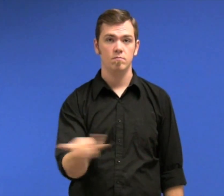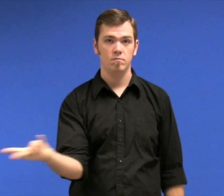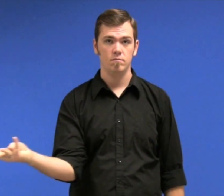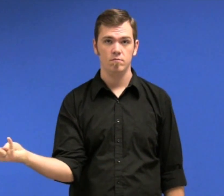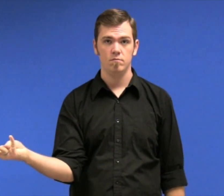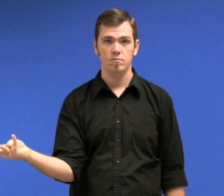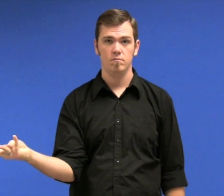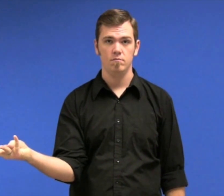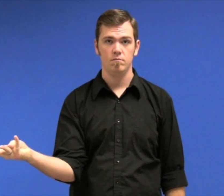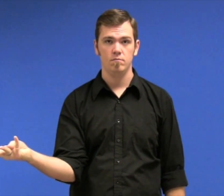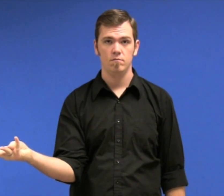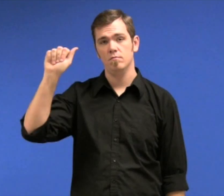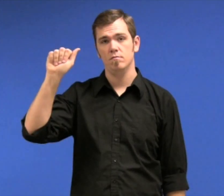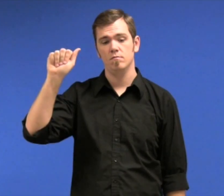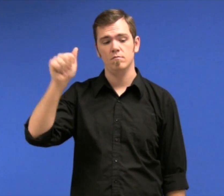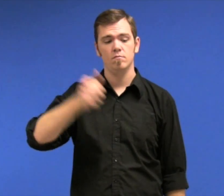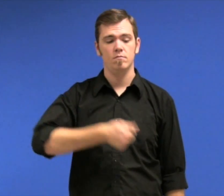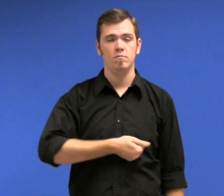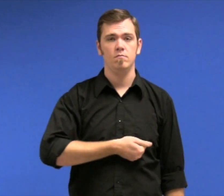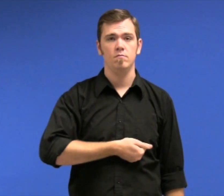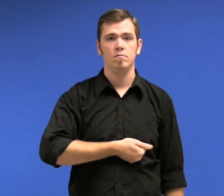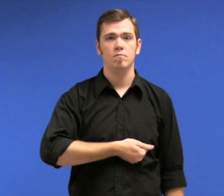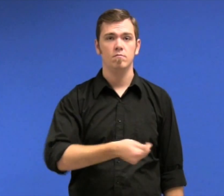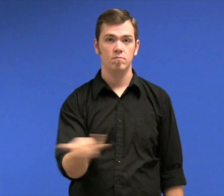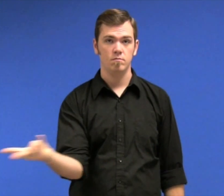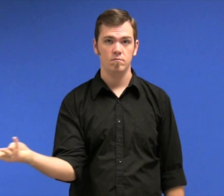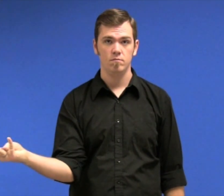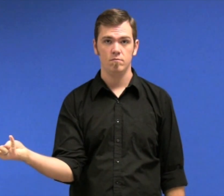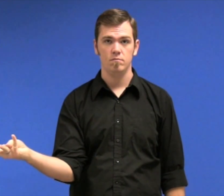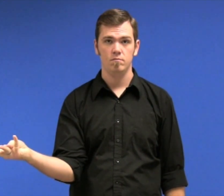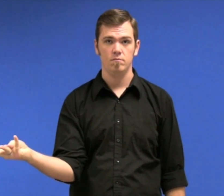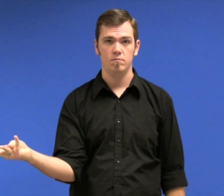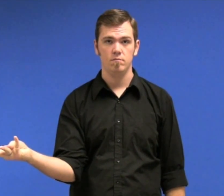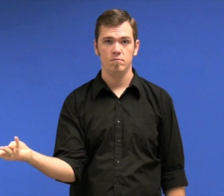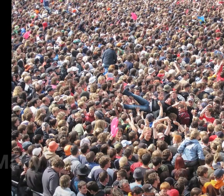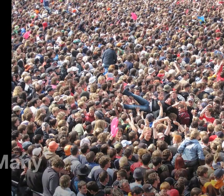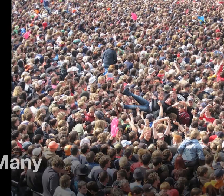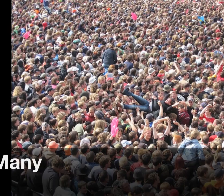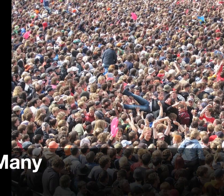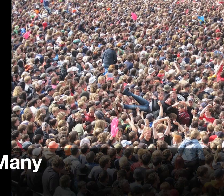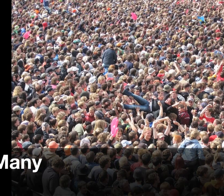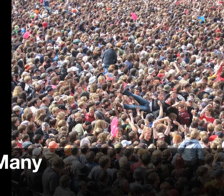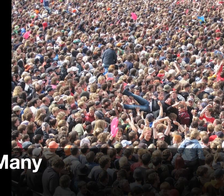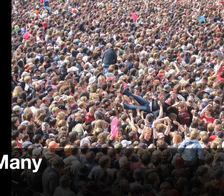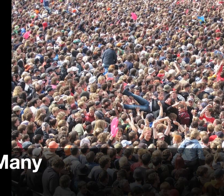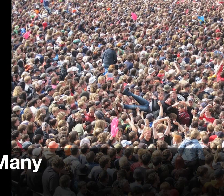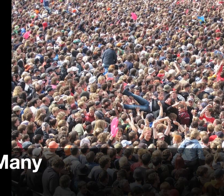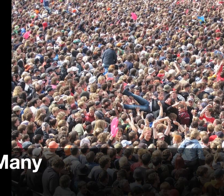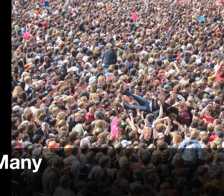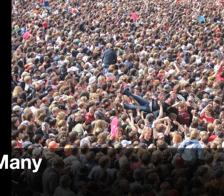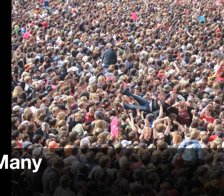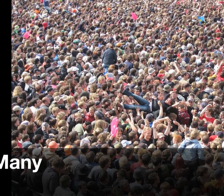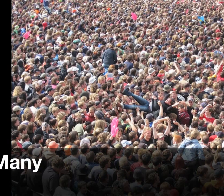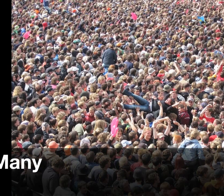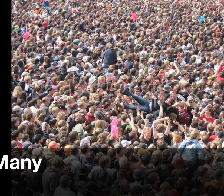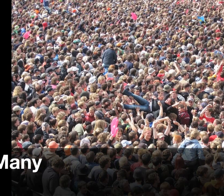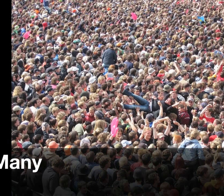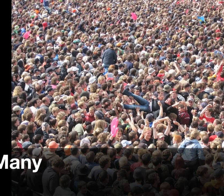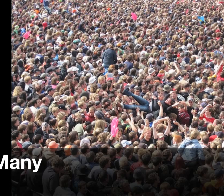Several. It's just a little bit bigger of a movement than a few, but it's the same motion. All right, and the next one is many, as